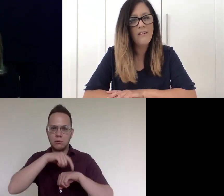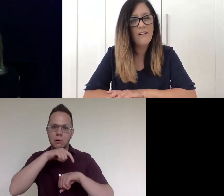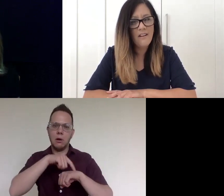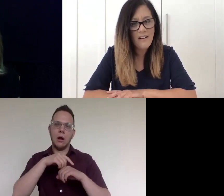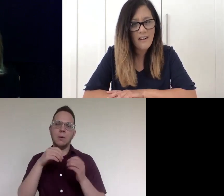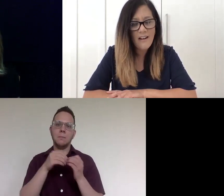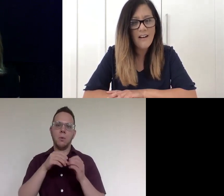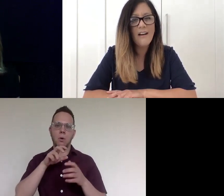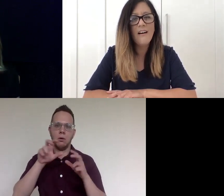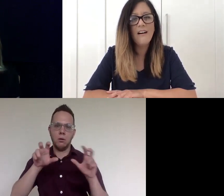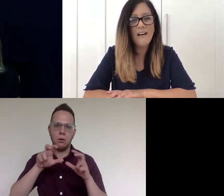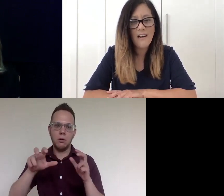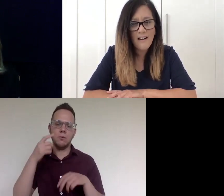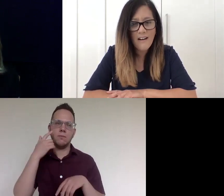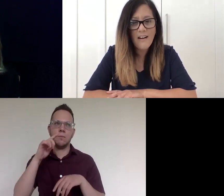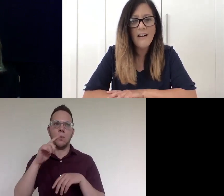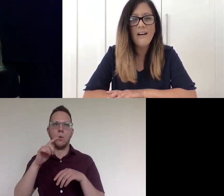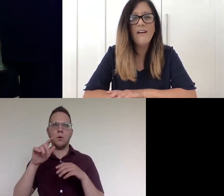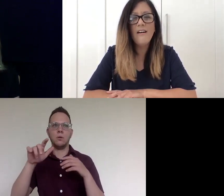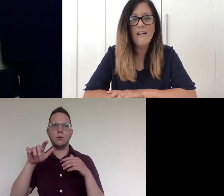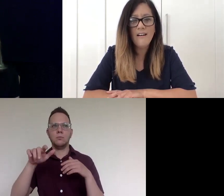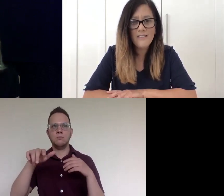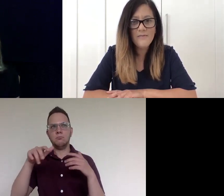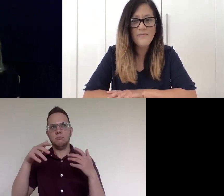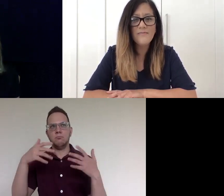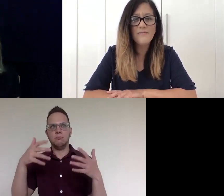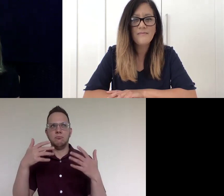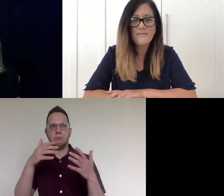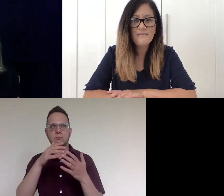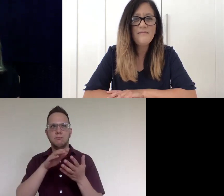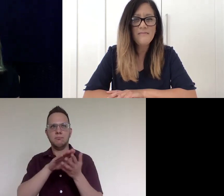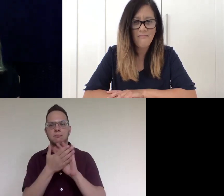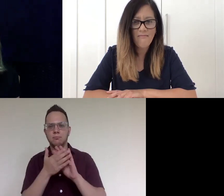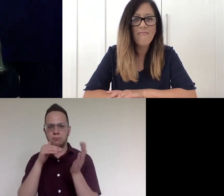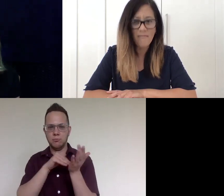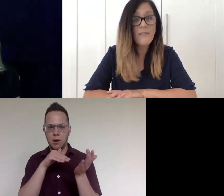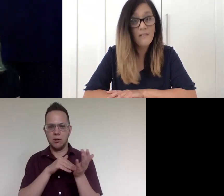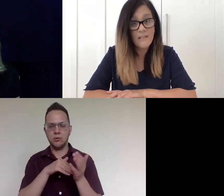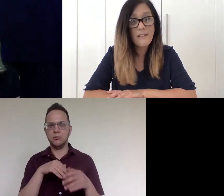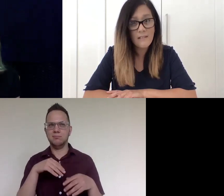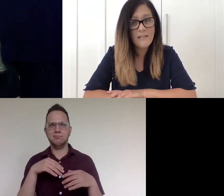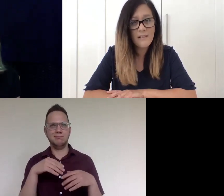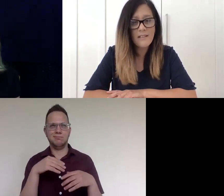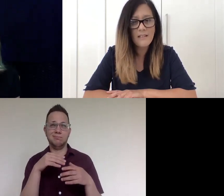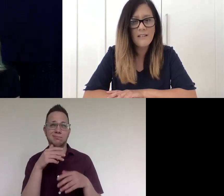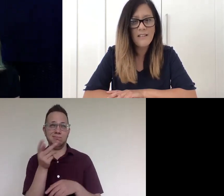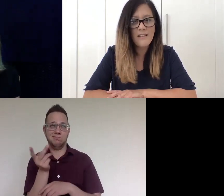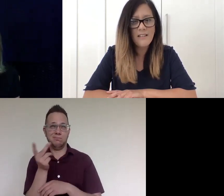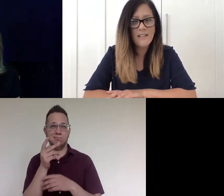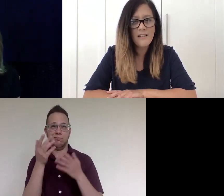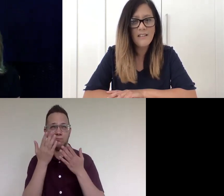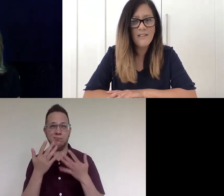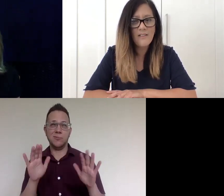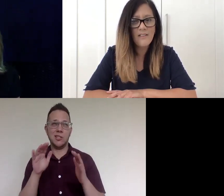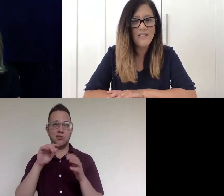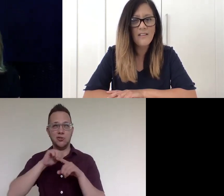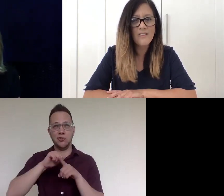Hungary, and everything takes longer. It's a much bigger investment to become a